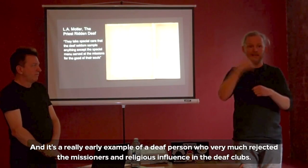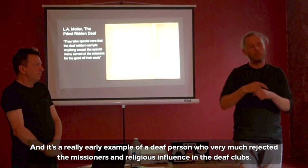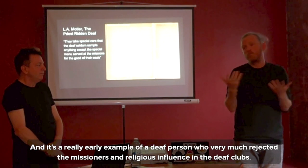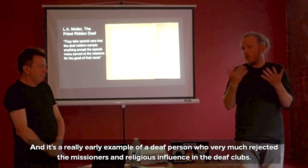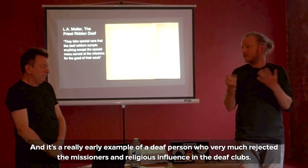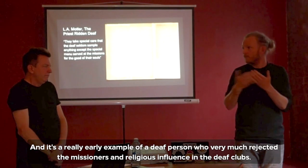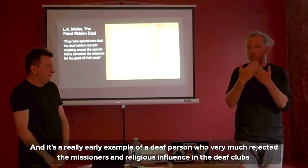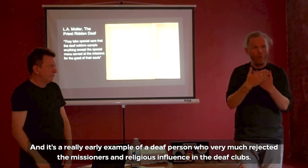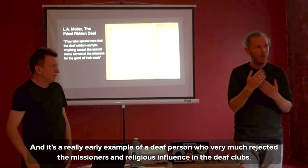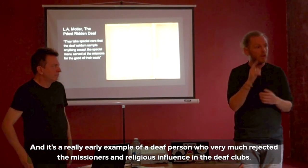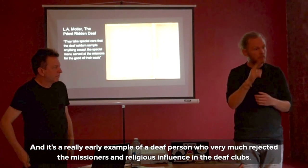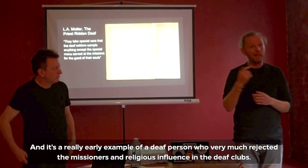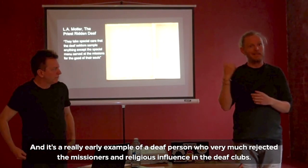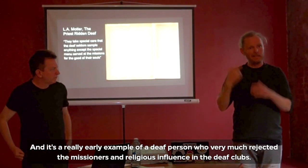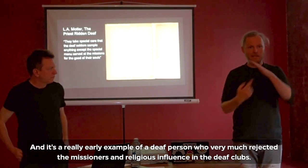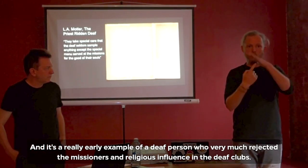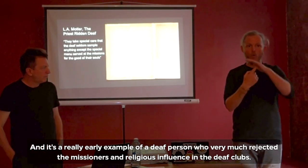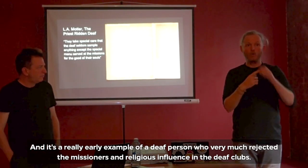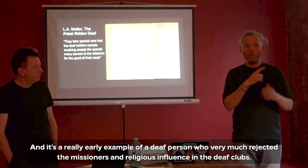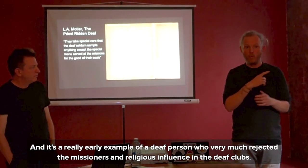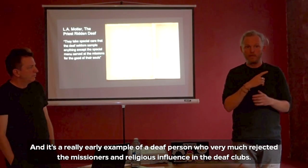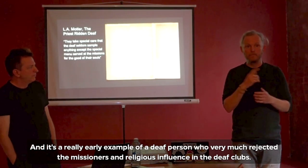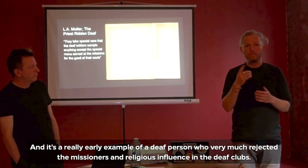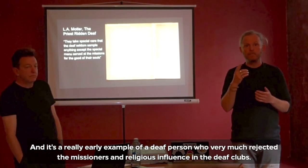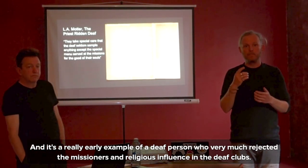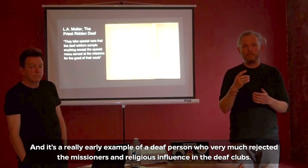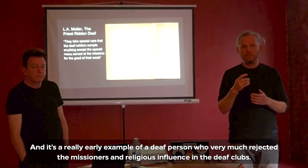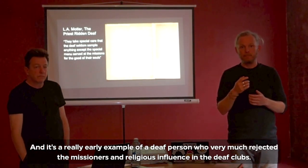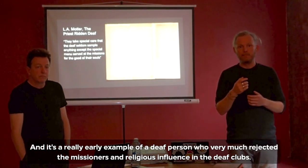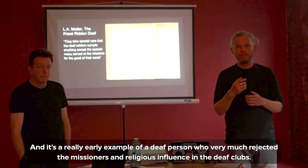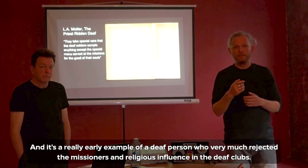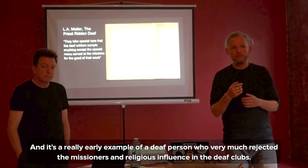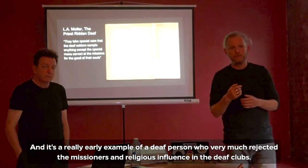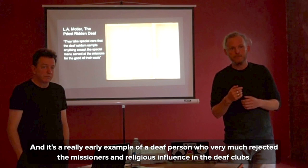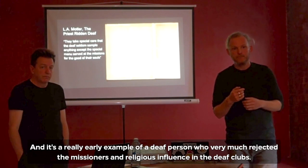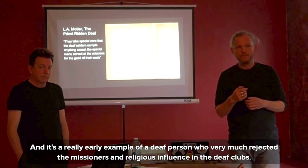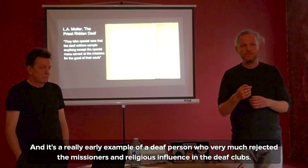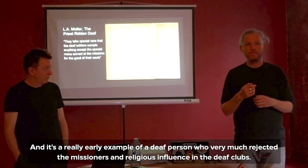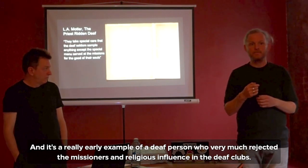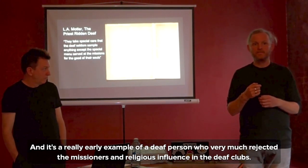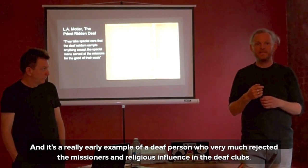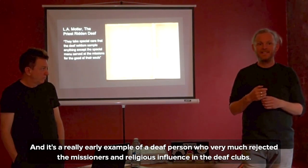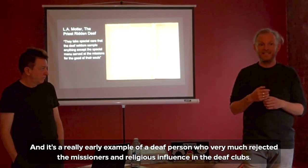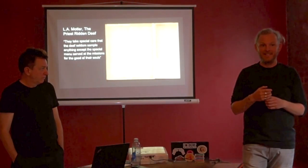who was much more rejected the missioners and the religious influence in the deaf clubs.